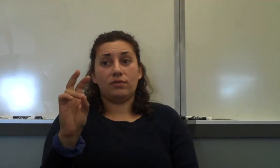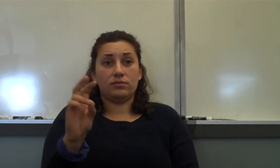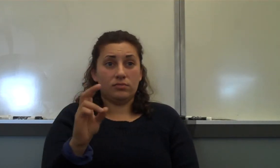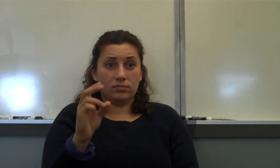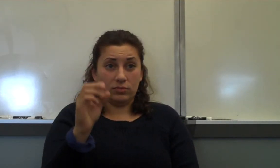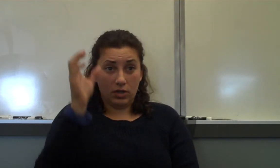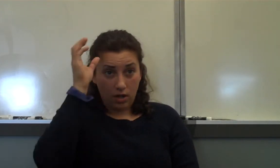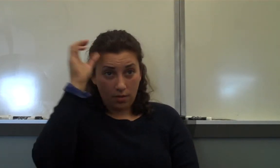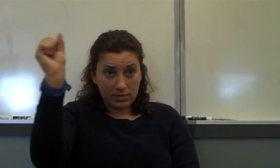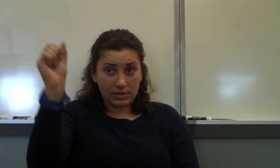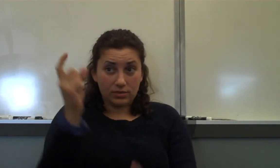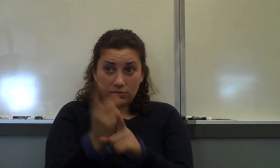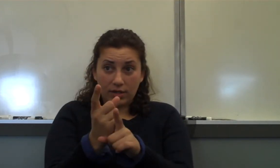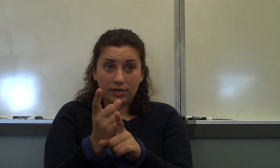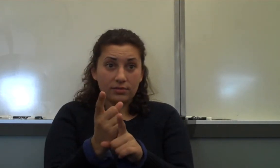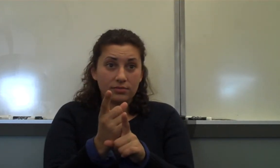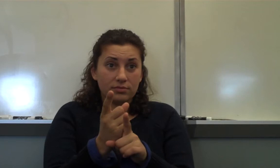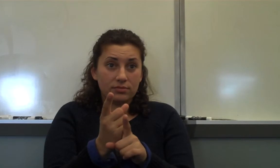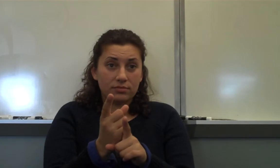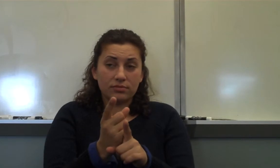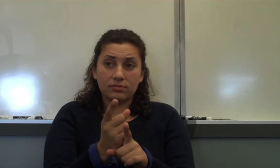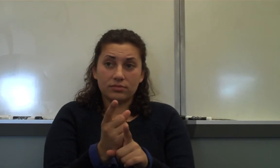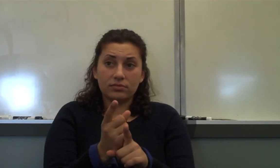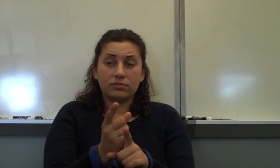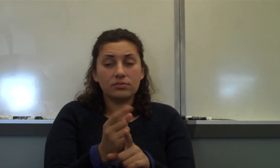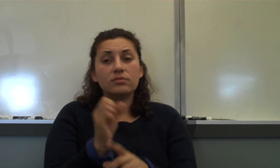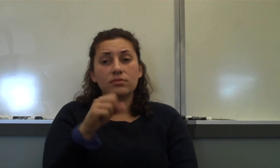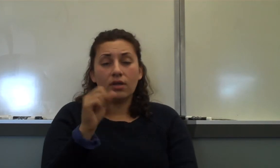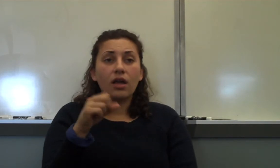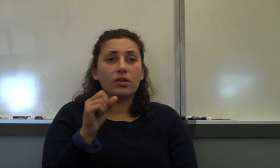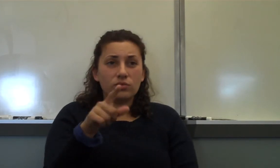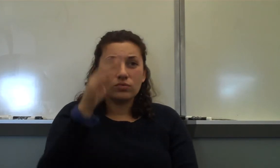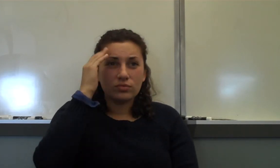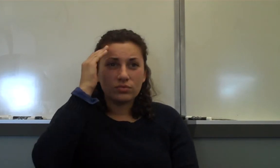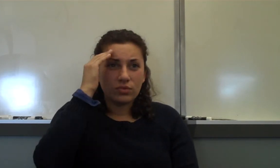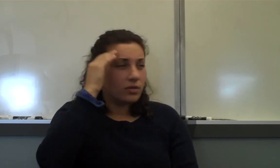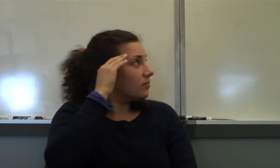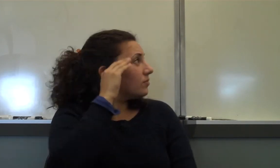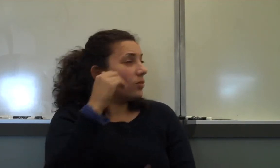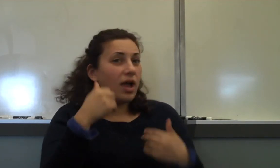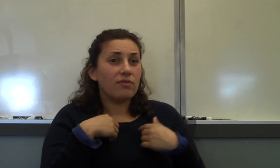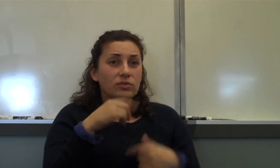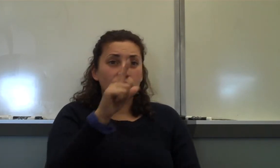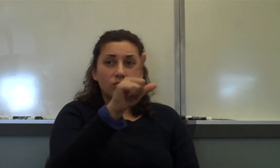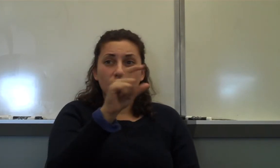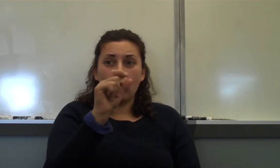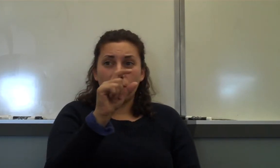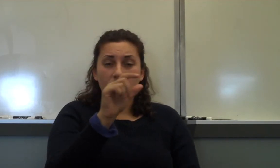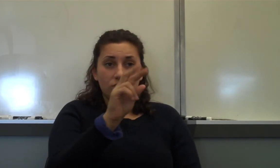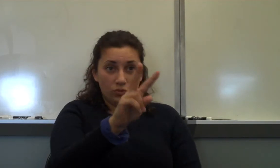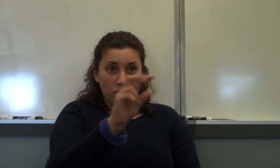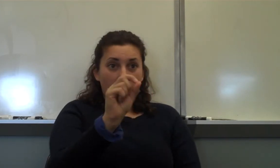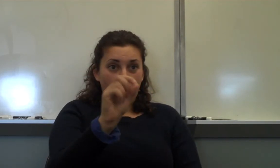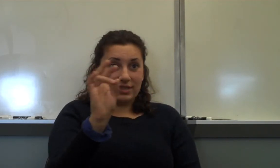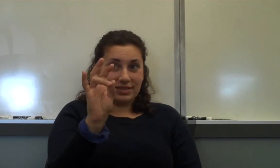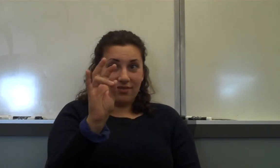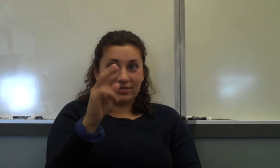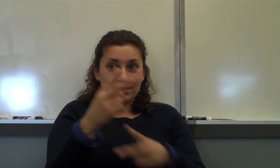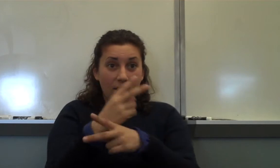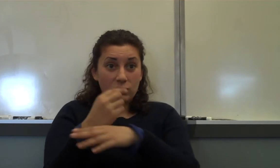sense? It does, because you know that if you take 2.7 and multiply it by a tenth, effectively